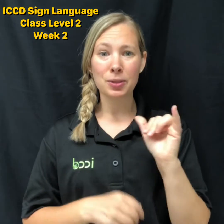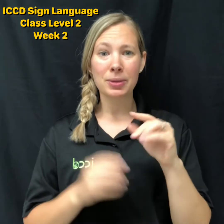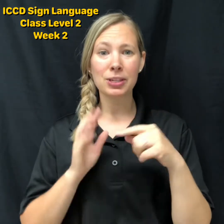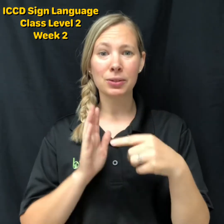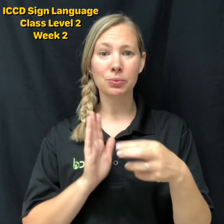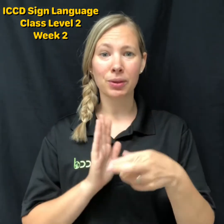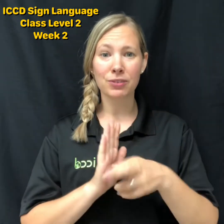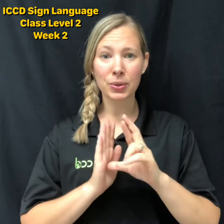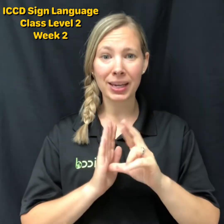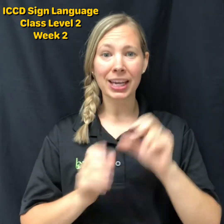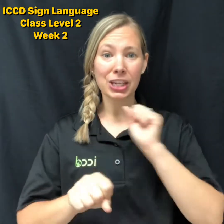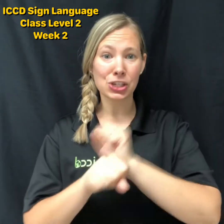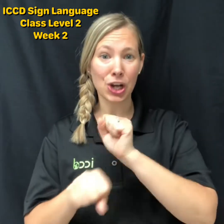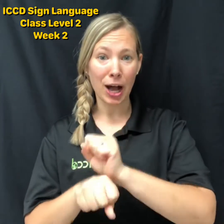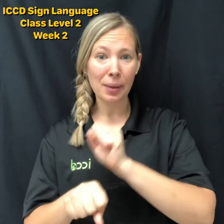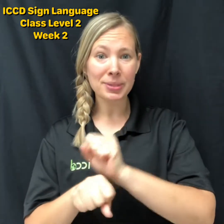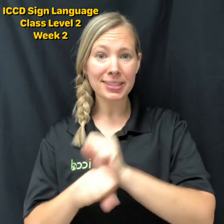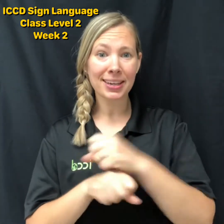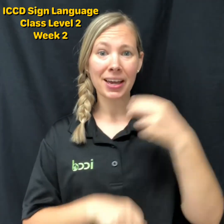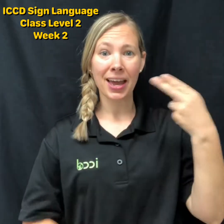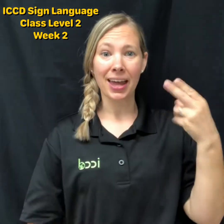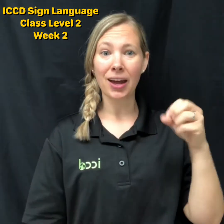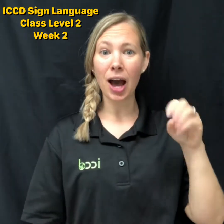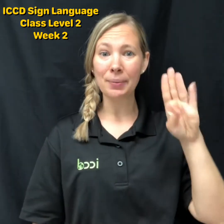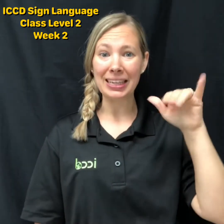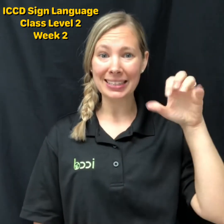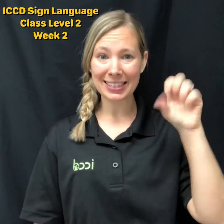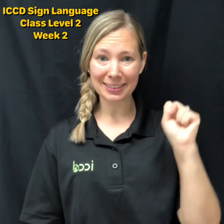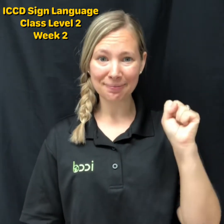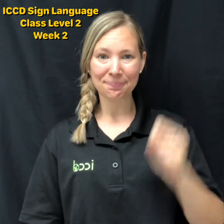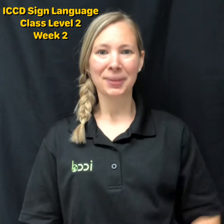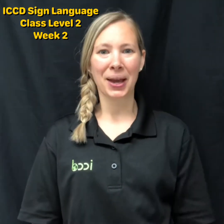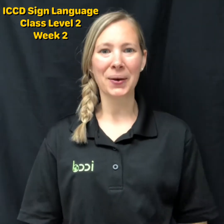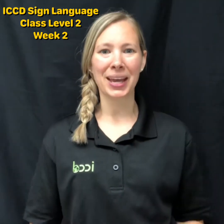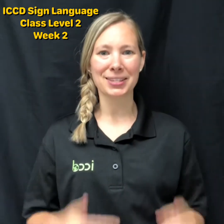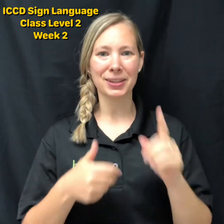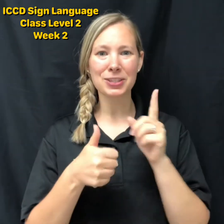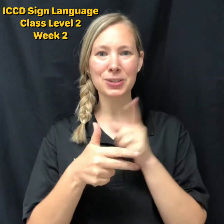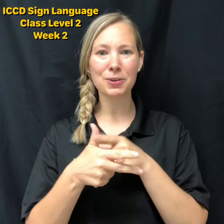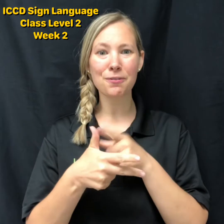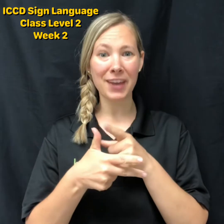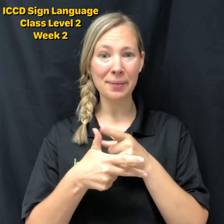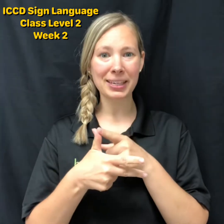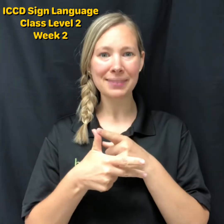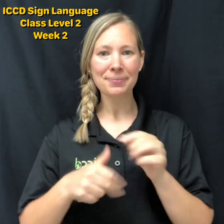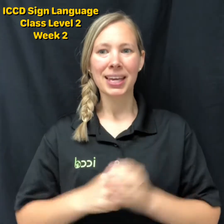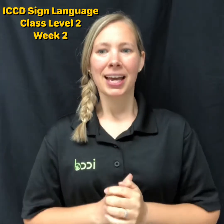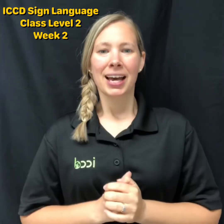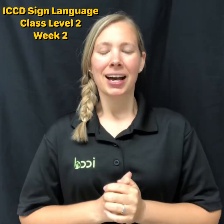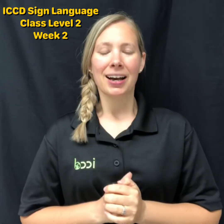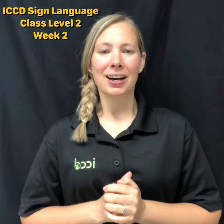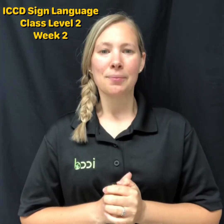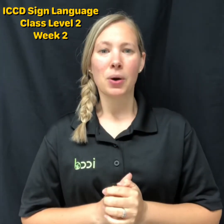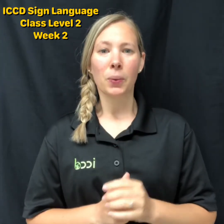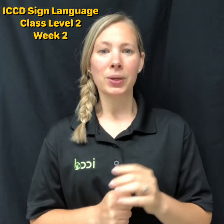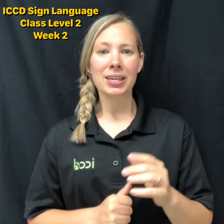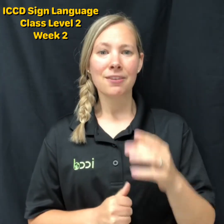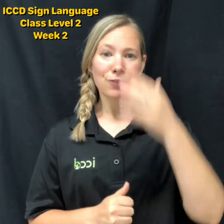be reviewing jobs and hobbies. Okay, so let's do family. We